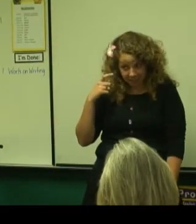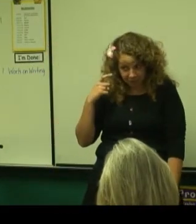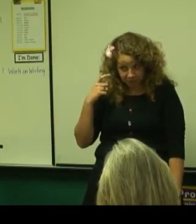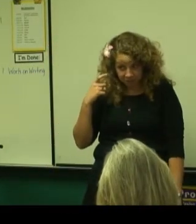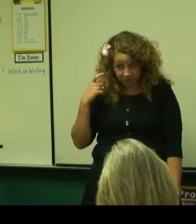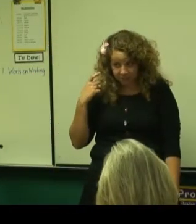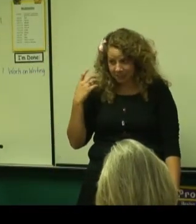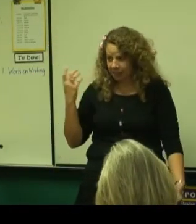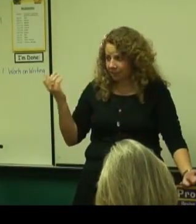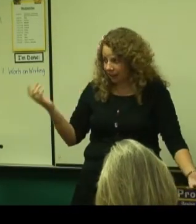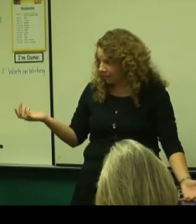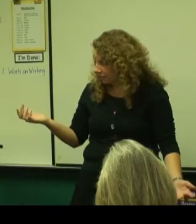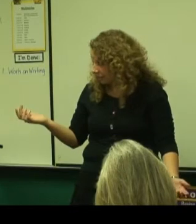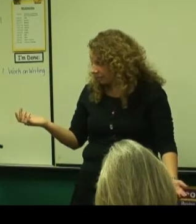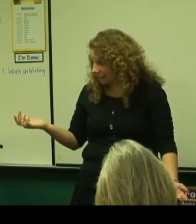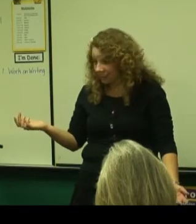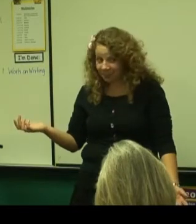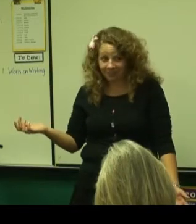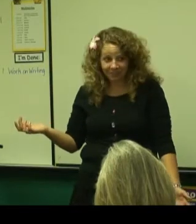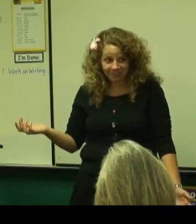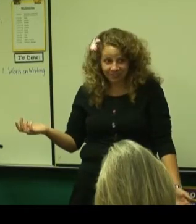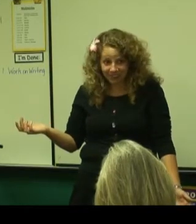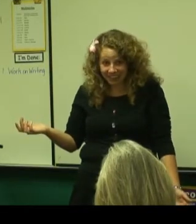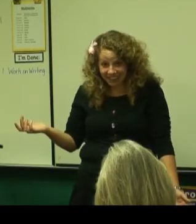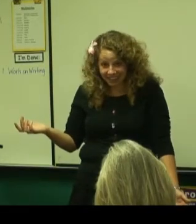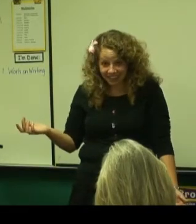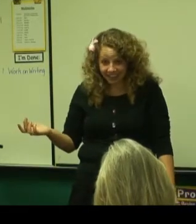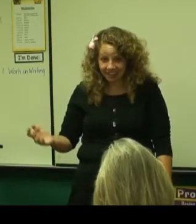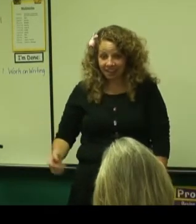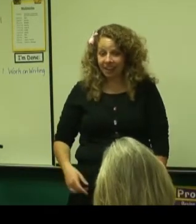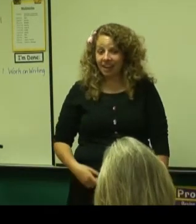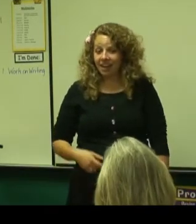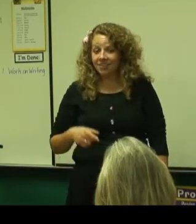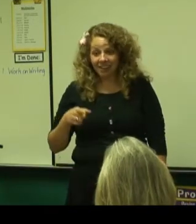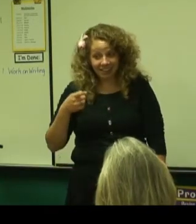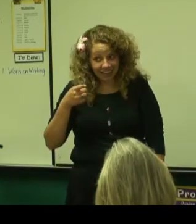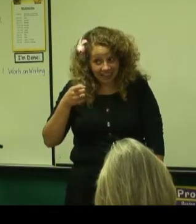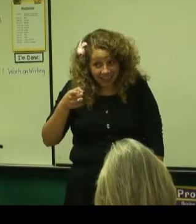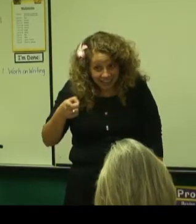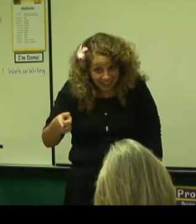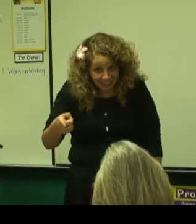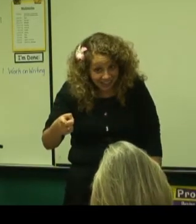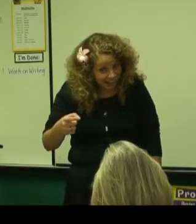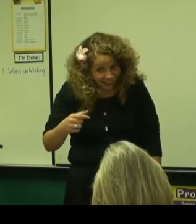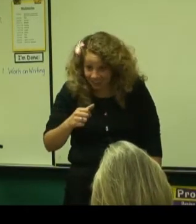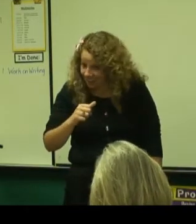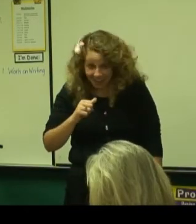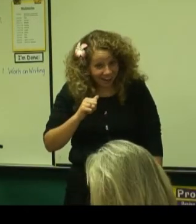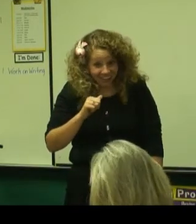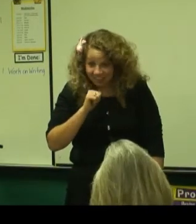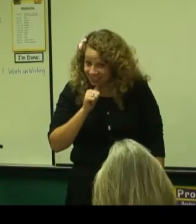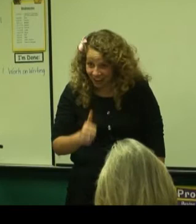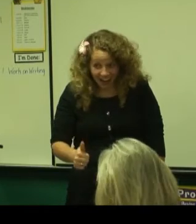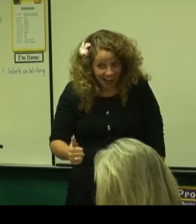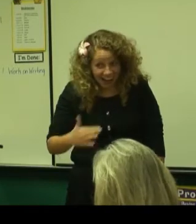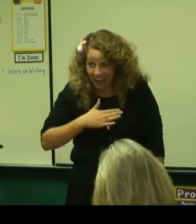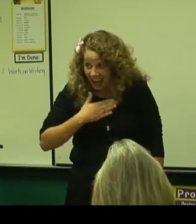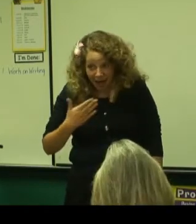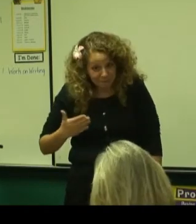and scrunching them together, kind of looking like, what? And then he, not